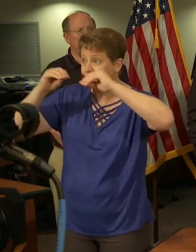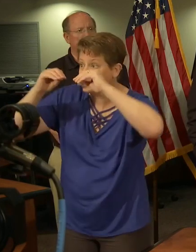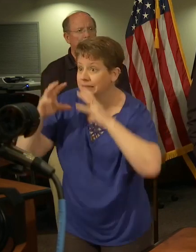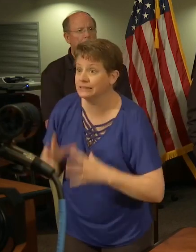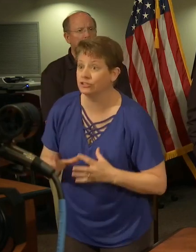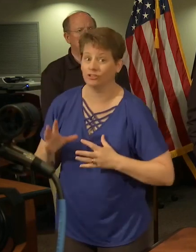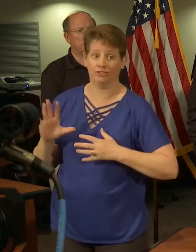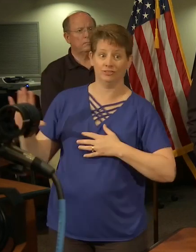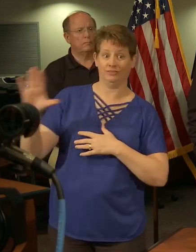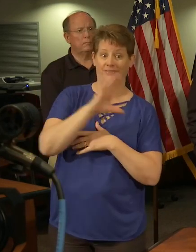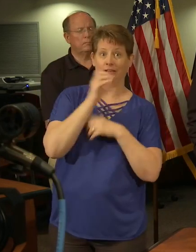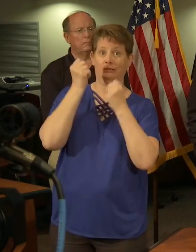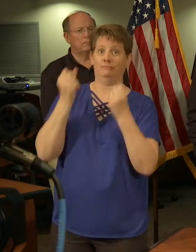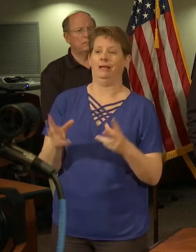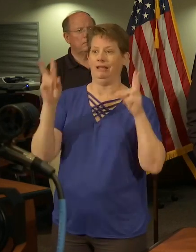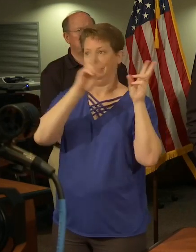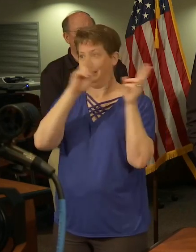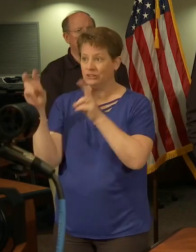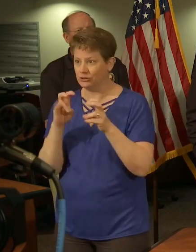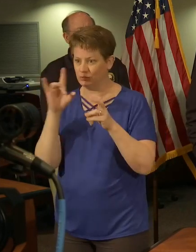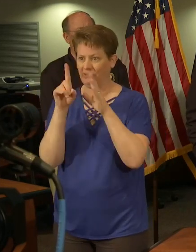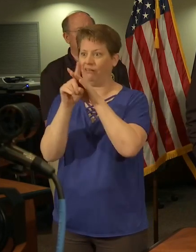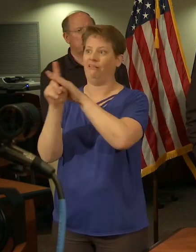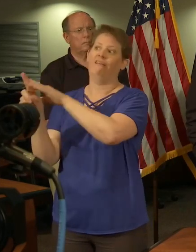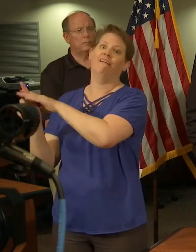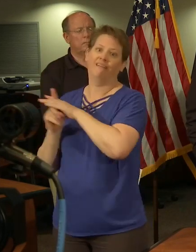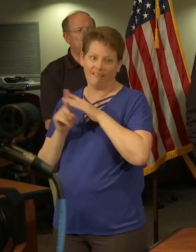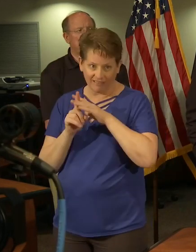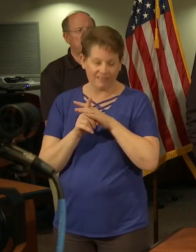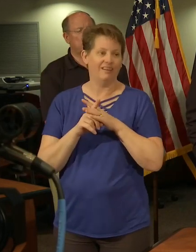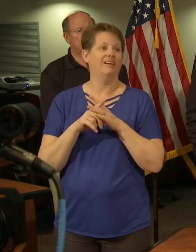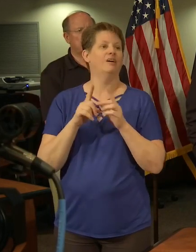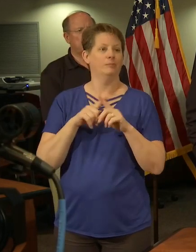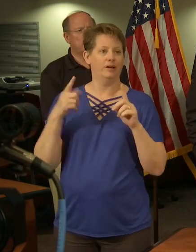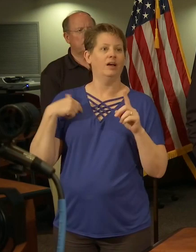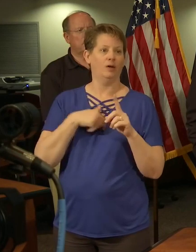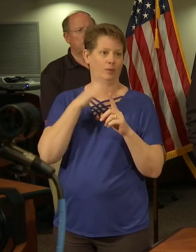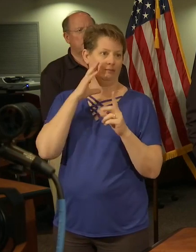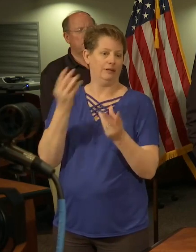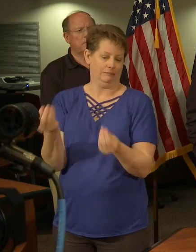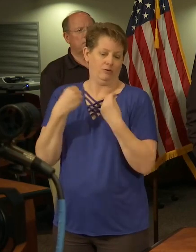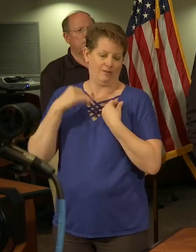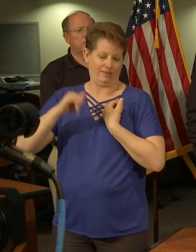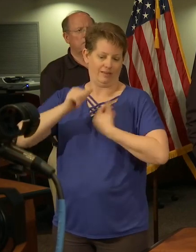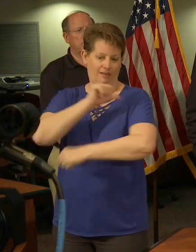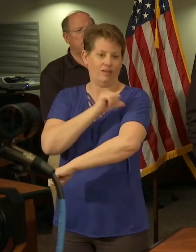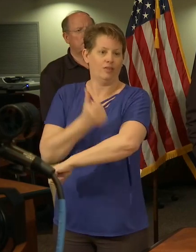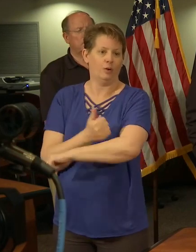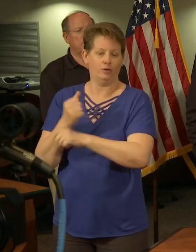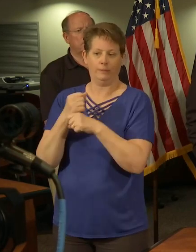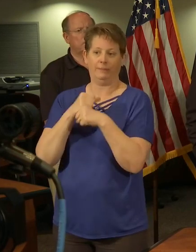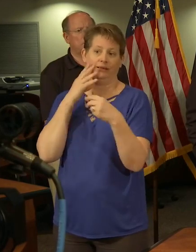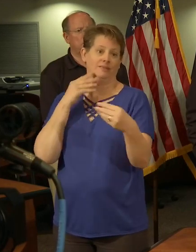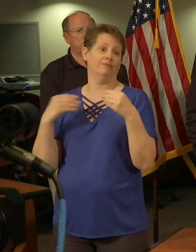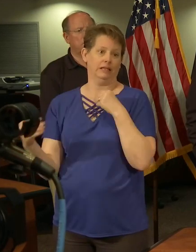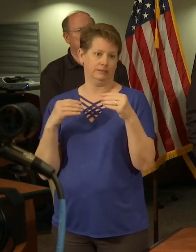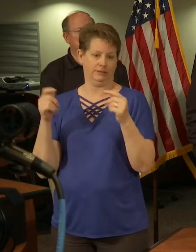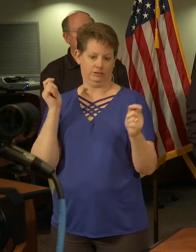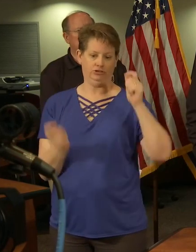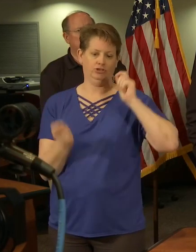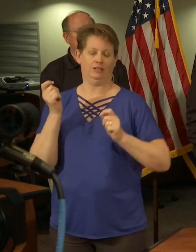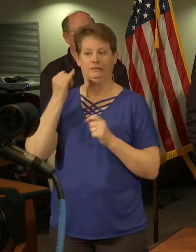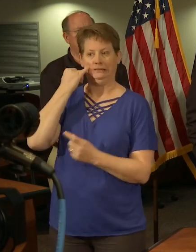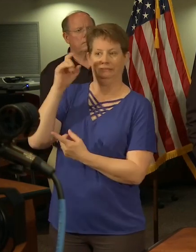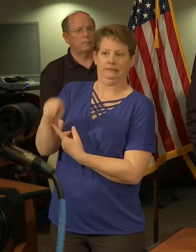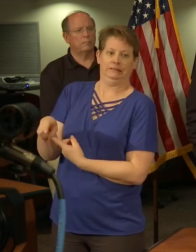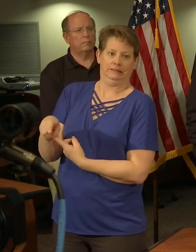teachers. There are lots of issues now that are coming up, but we have been given that authority to make flexibility and change those as